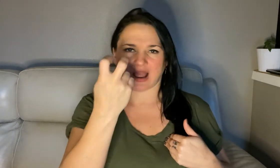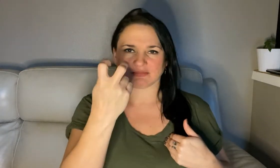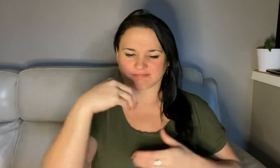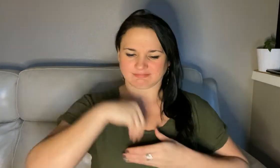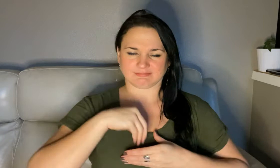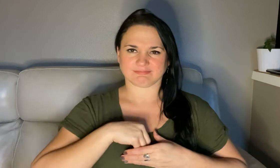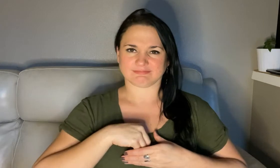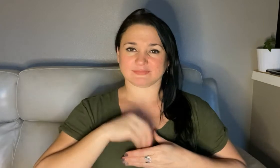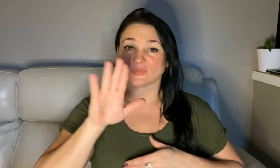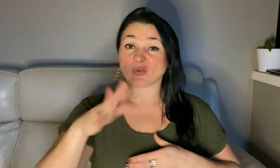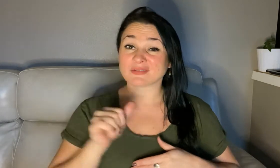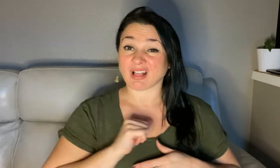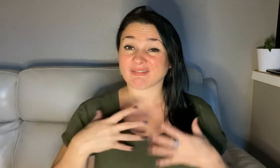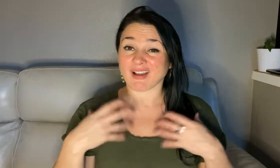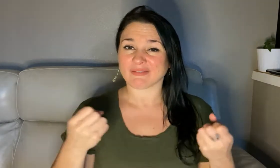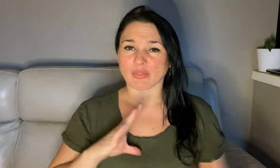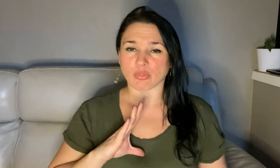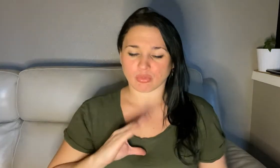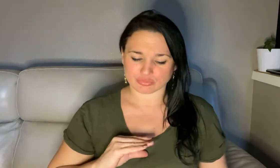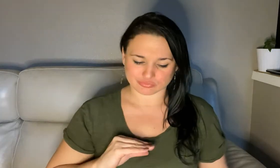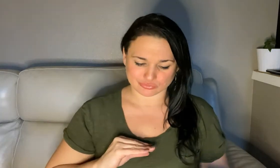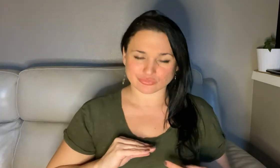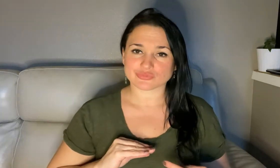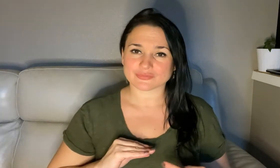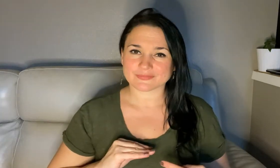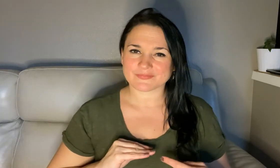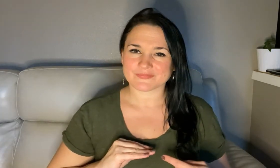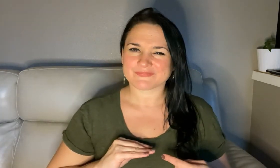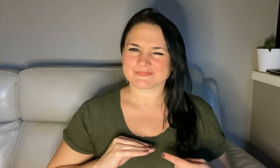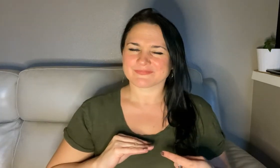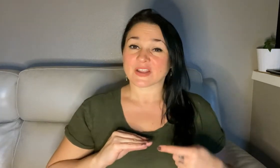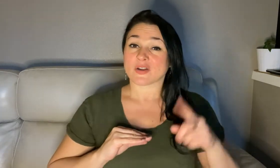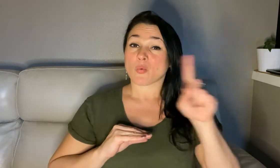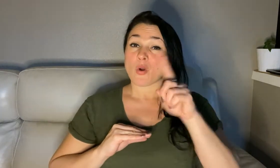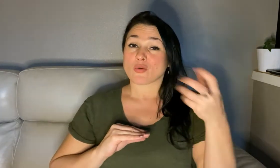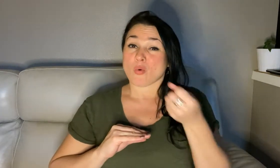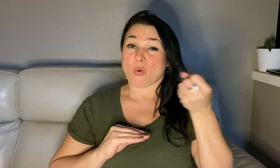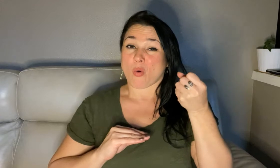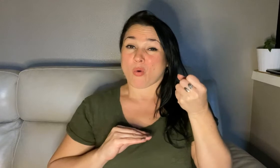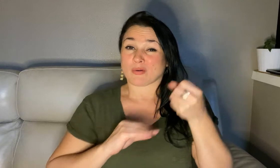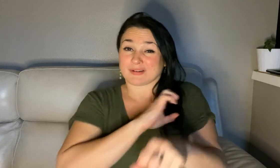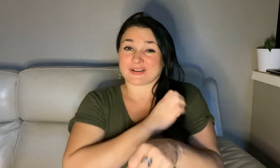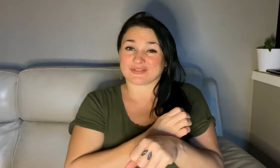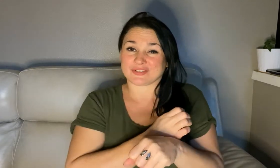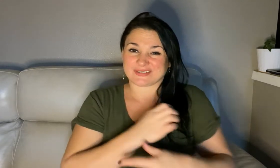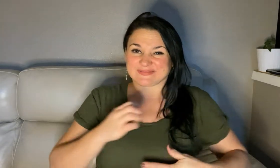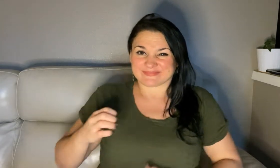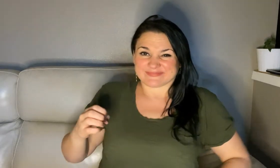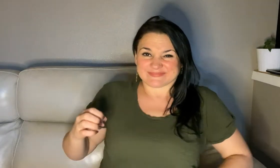so you have self-doubt in yourself, and maybe your self-esteem has been shot down, and where you're